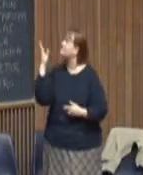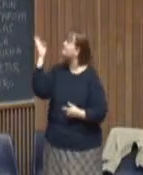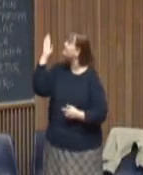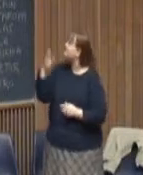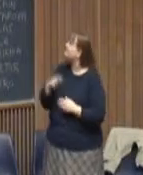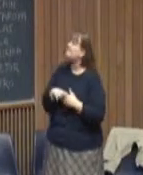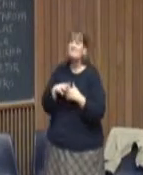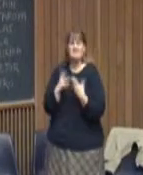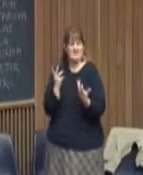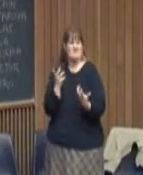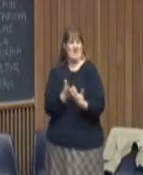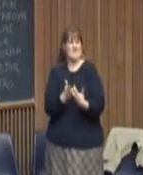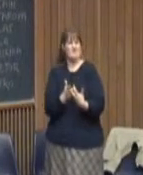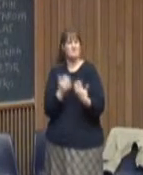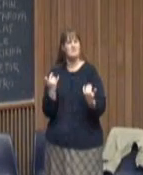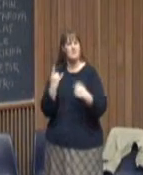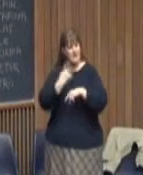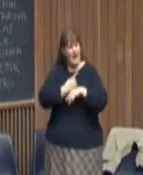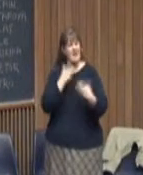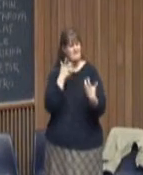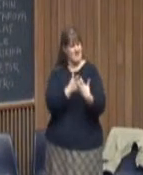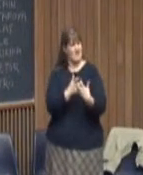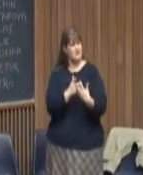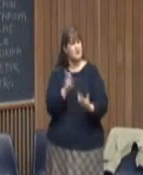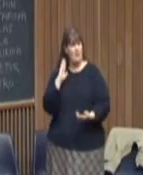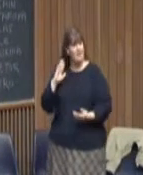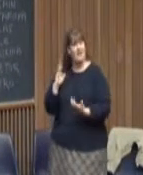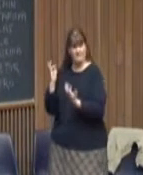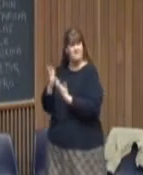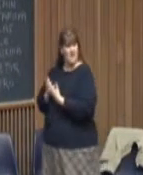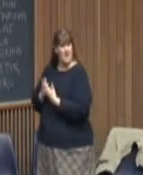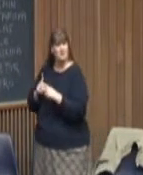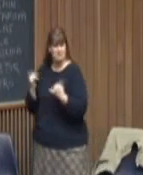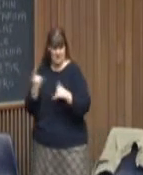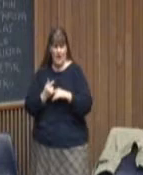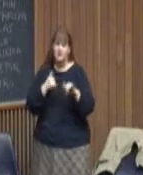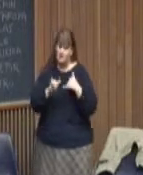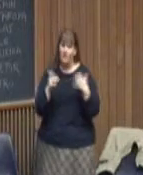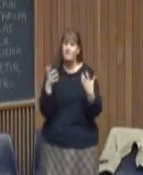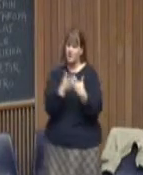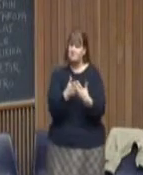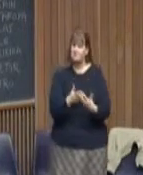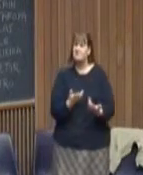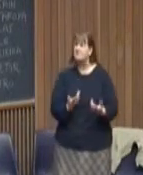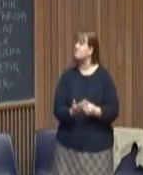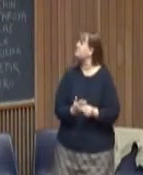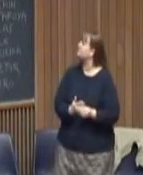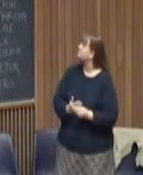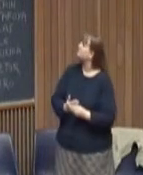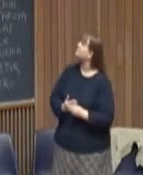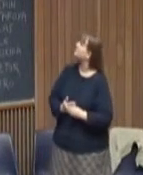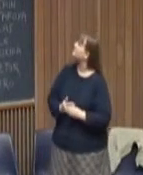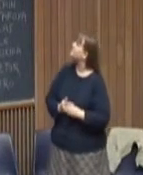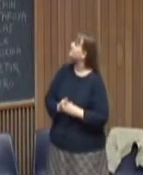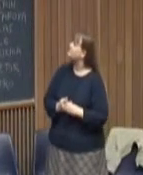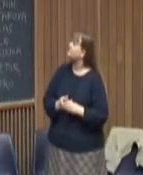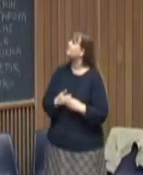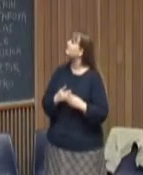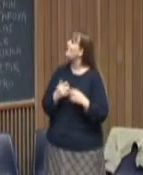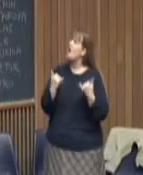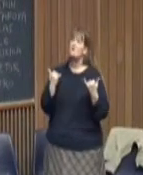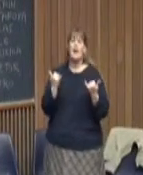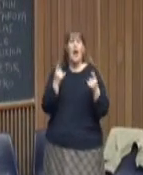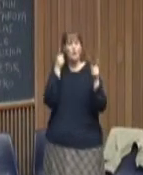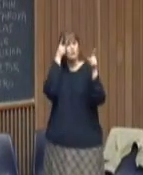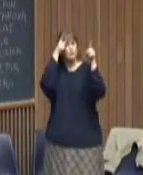it fits today. It fit back then and it fits today, and it's just something that she said. So what treaties have we signed on to? And the one that